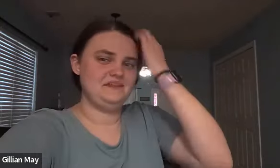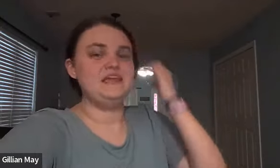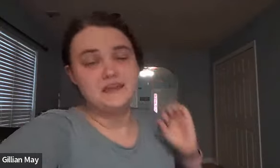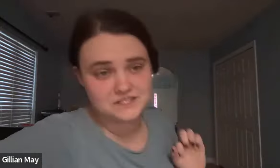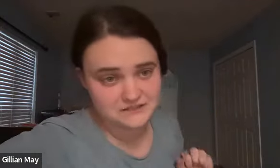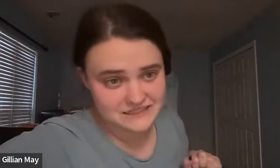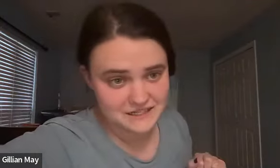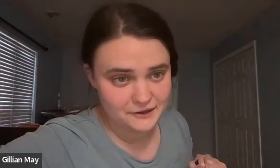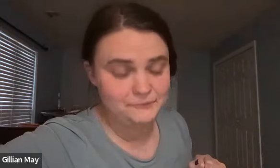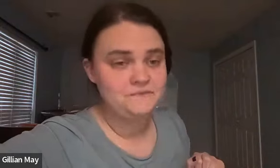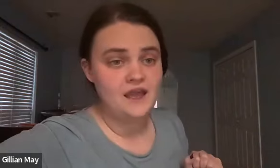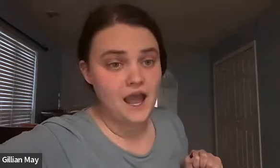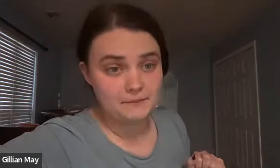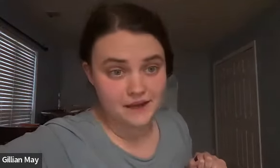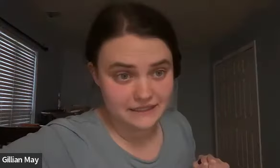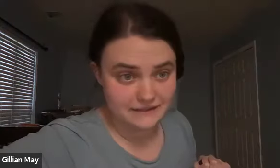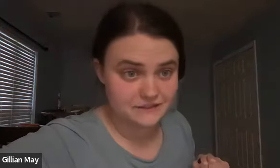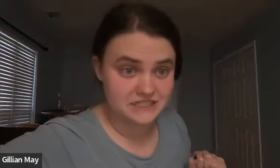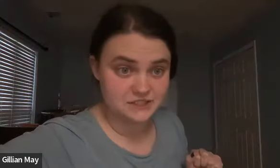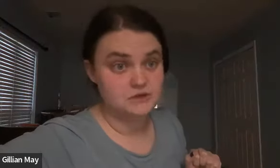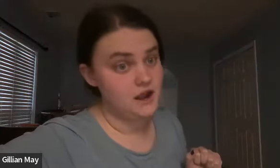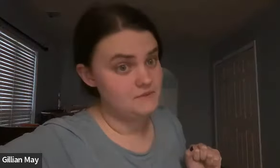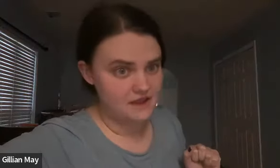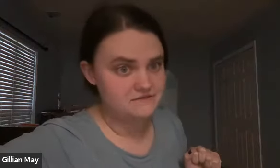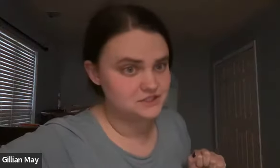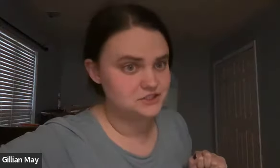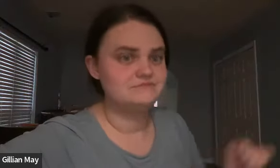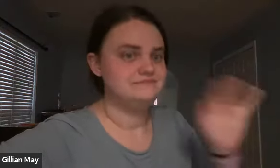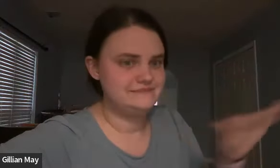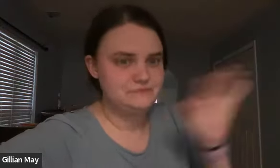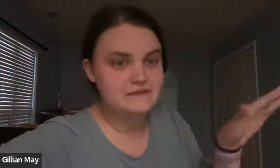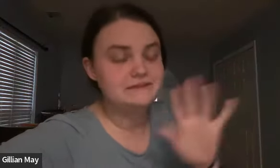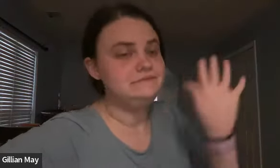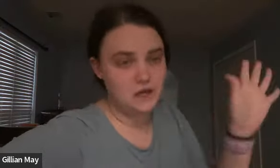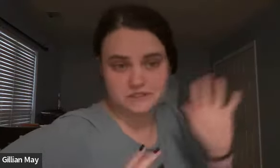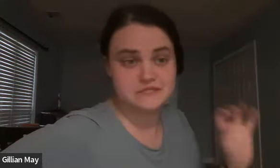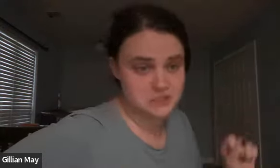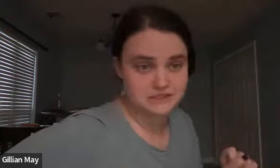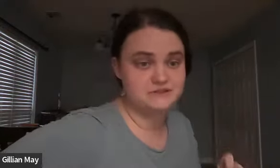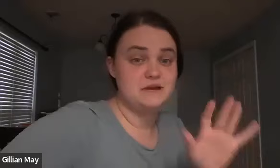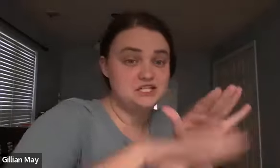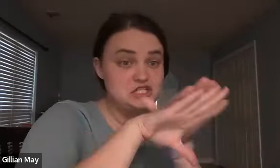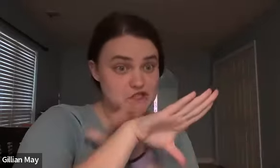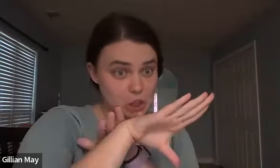In case y'all didn't know, I'm not an English teacher. I'm a math teacher. Spelling, not always my strongest suit, especially